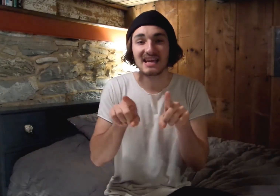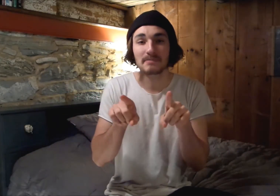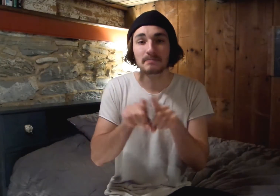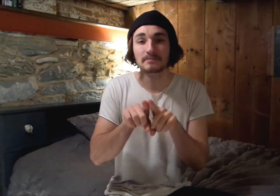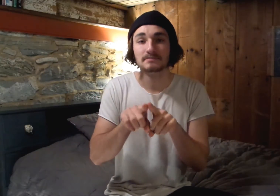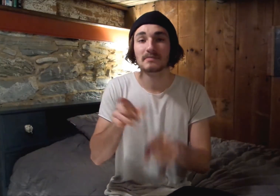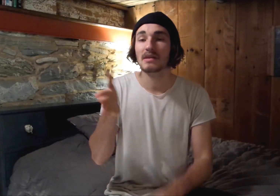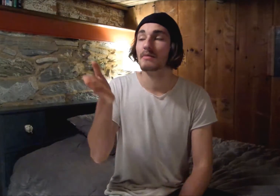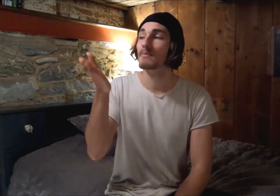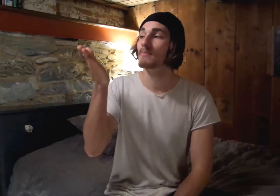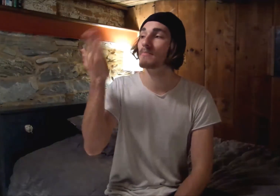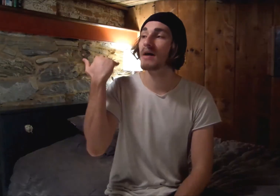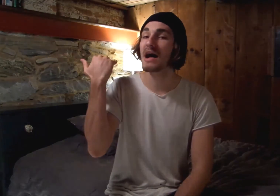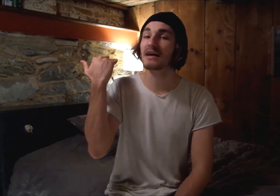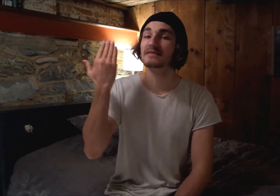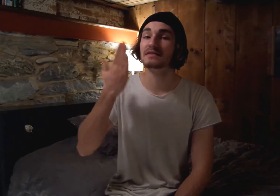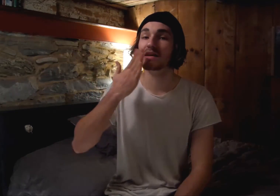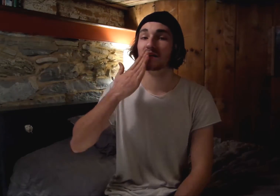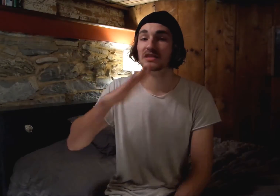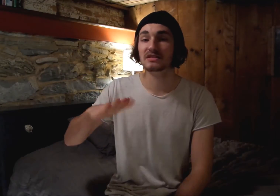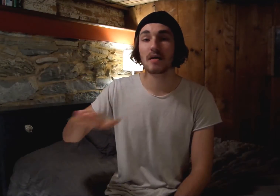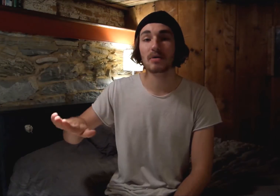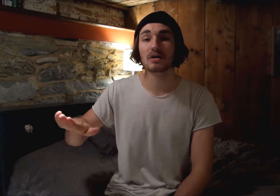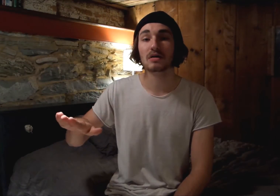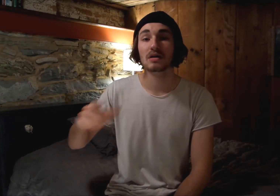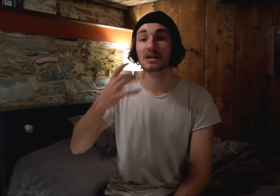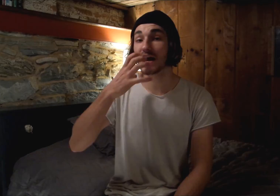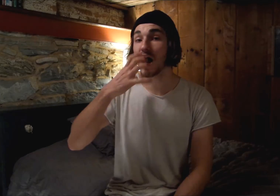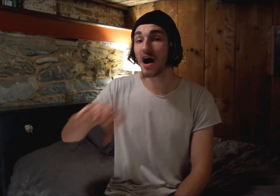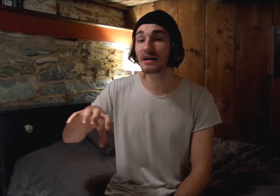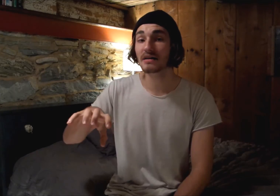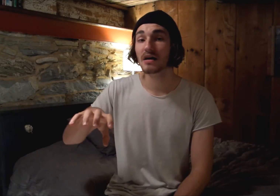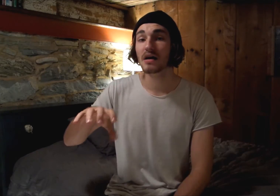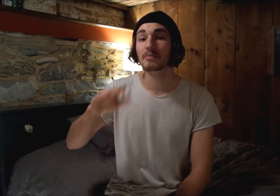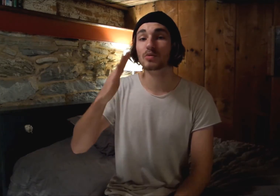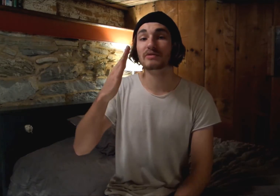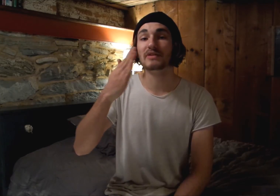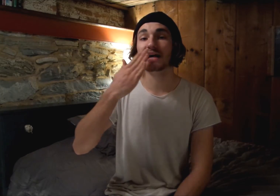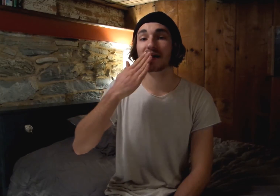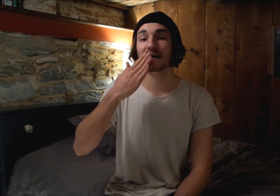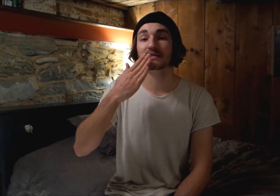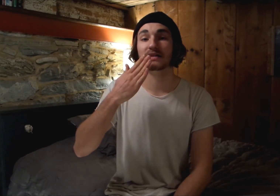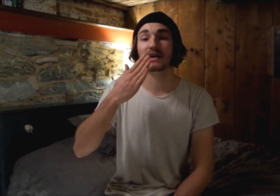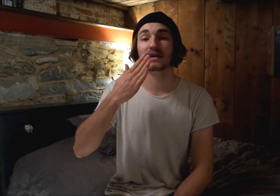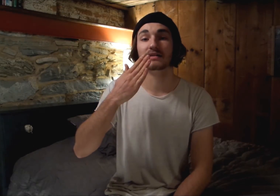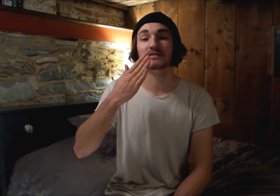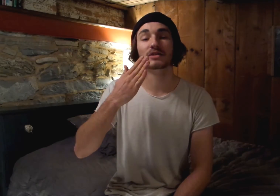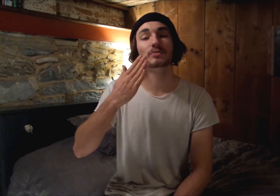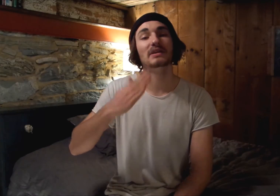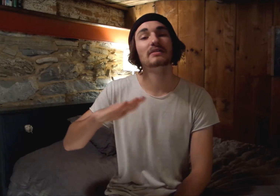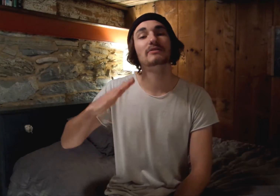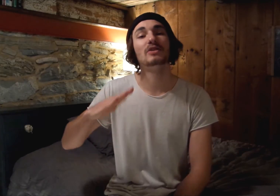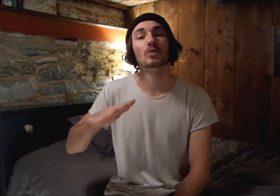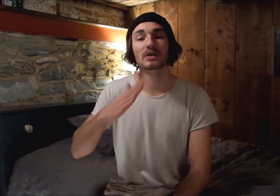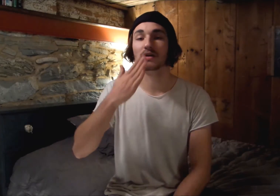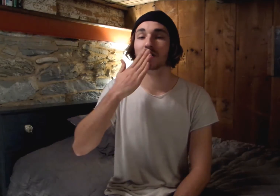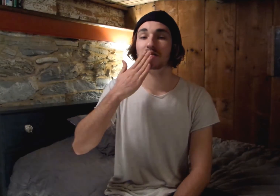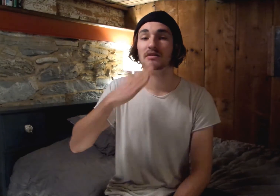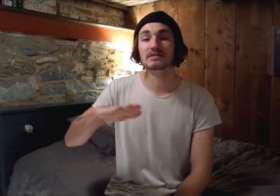Same, past summer, like hot, but with a flat hand and a little bit flowier.